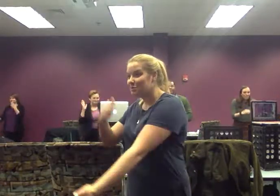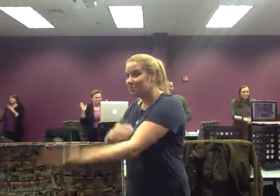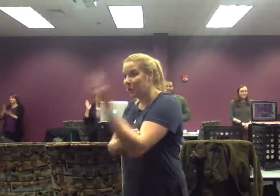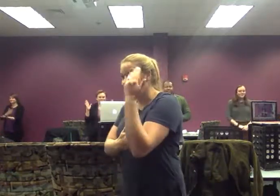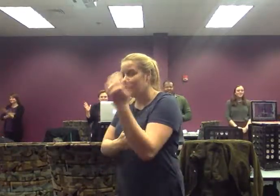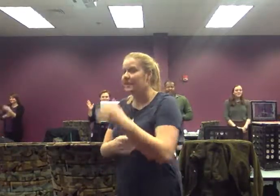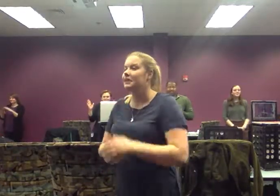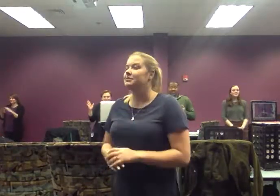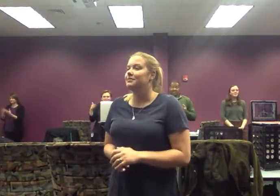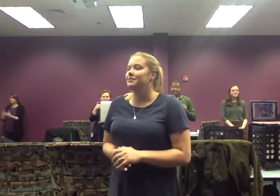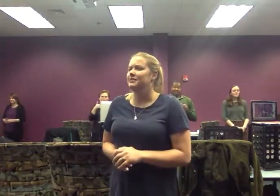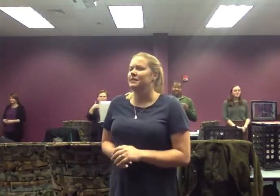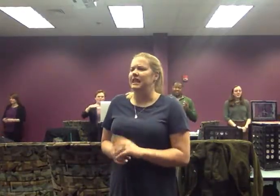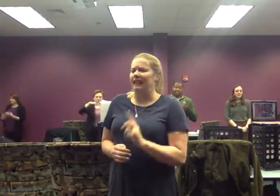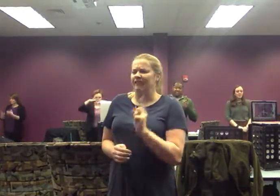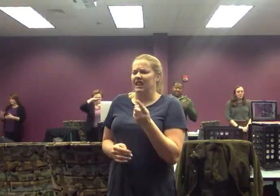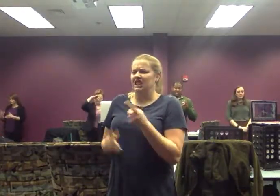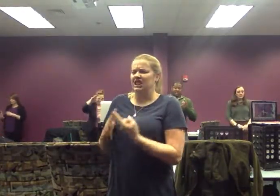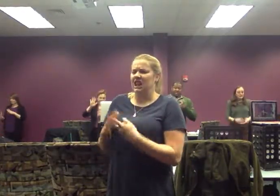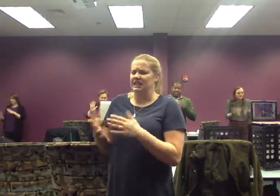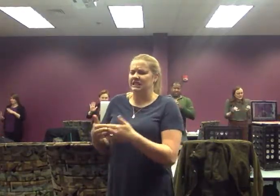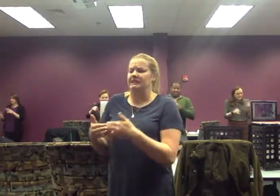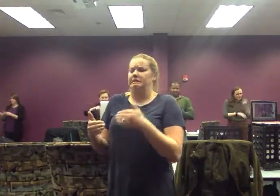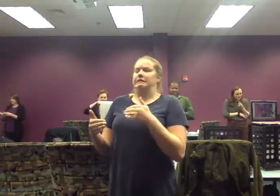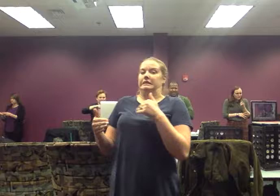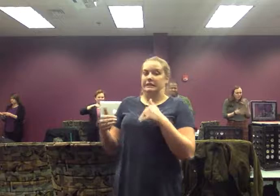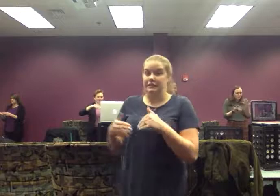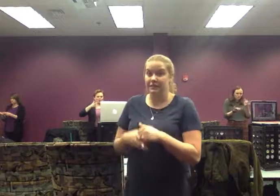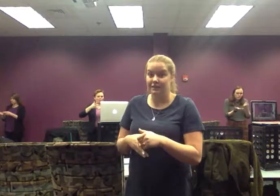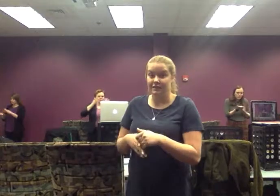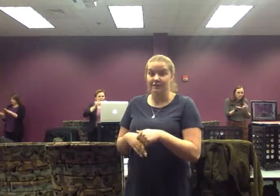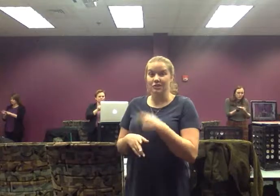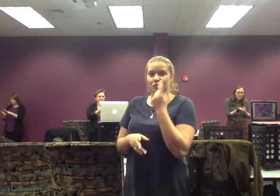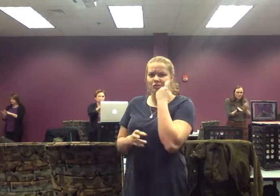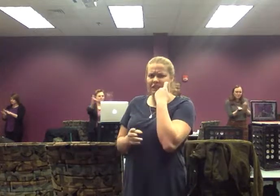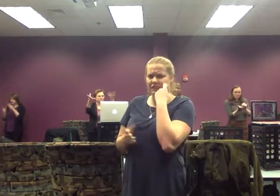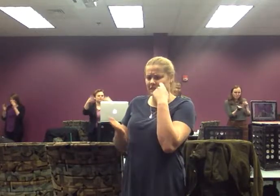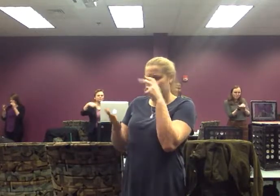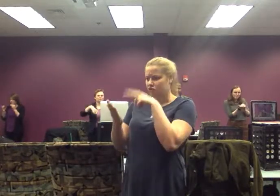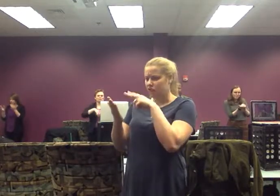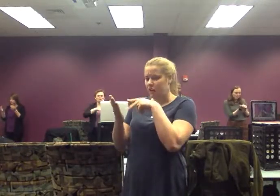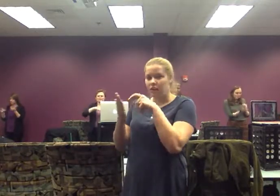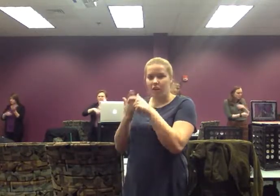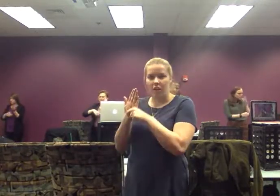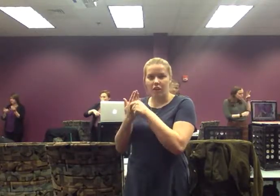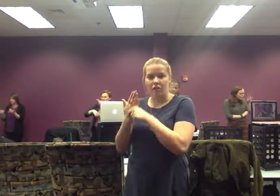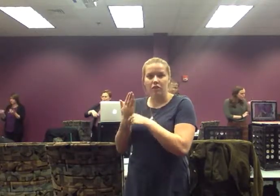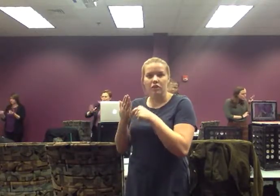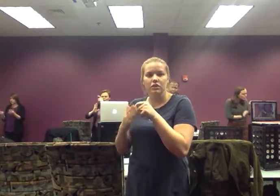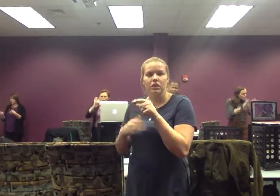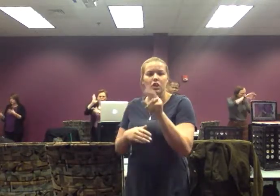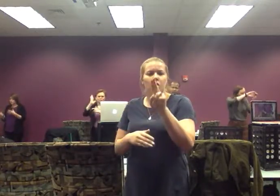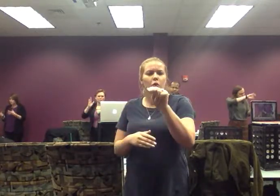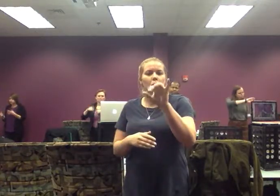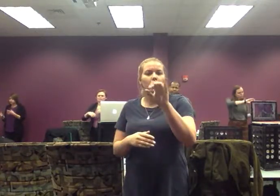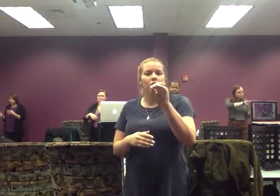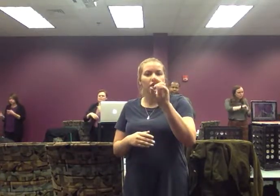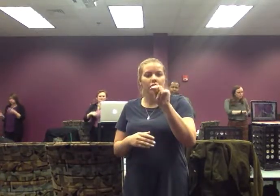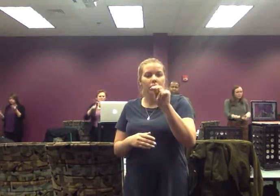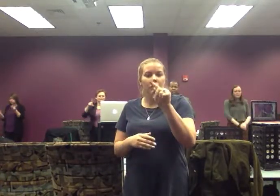history assignment for the day, I'd like to bring to your attention an article I saw in the Union Tribune this weekend, which